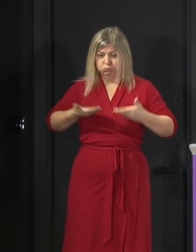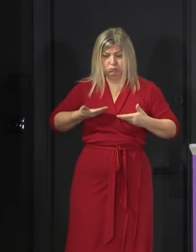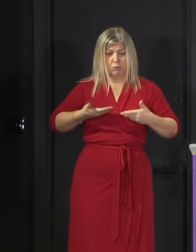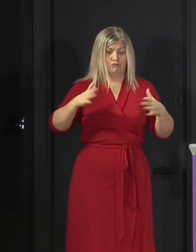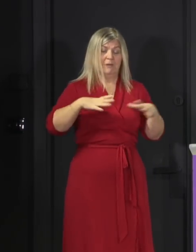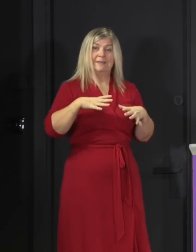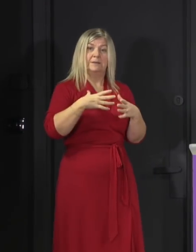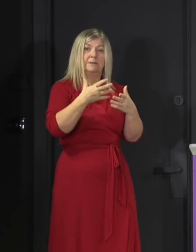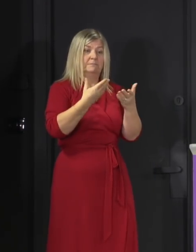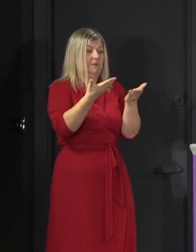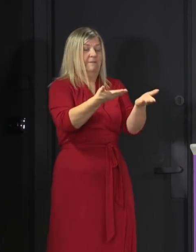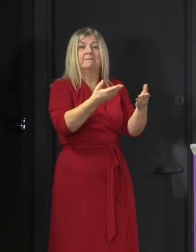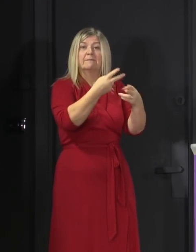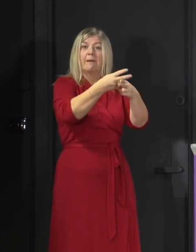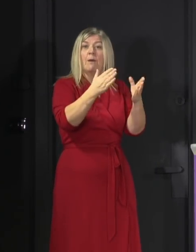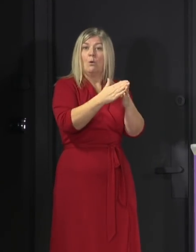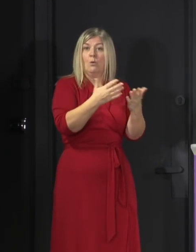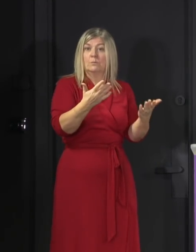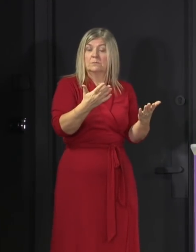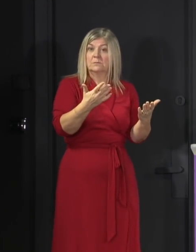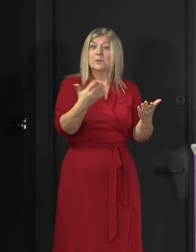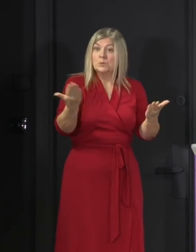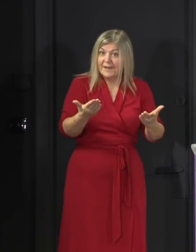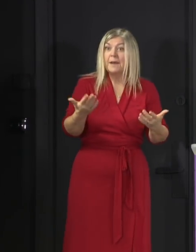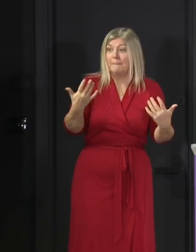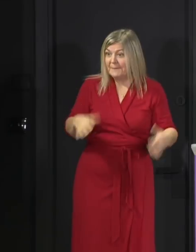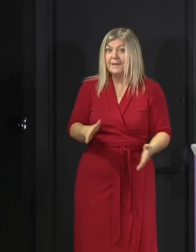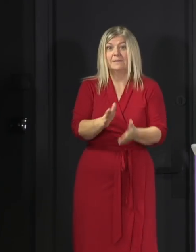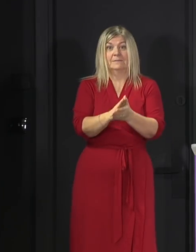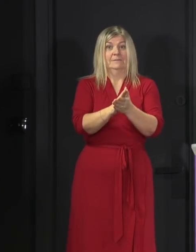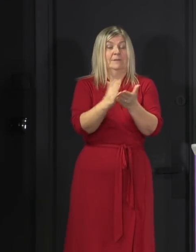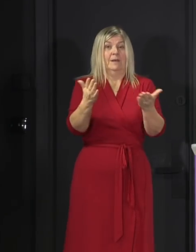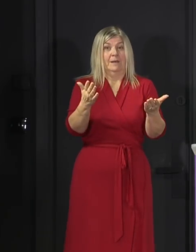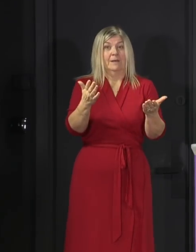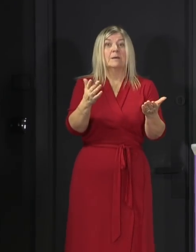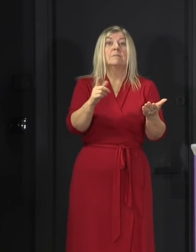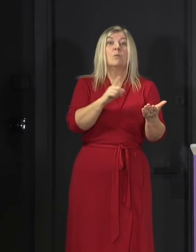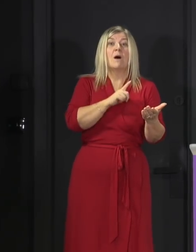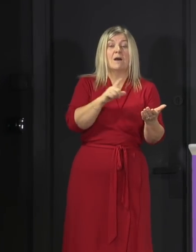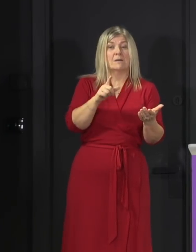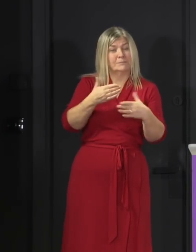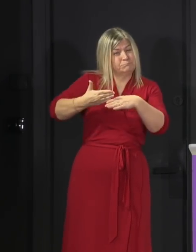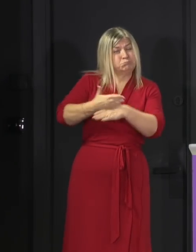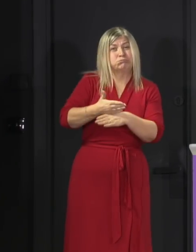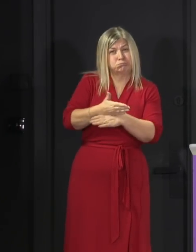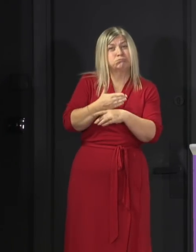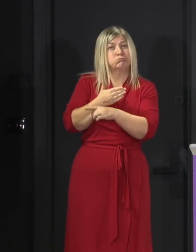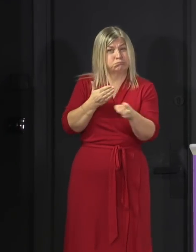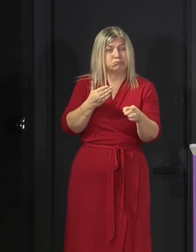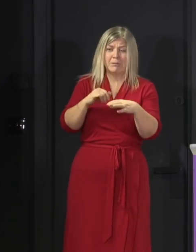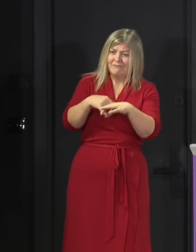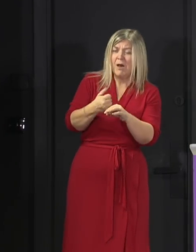we are able to do that today is down to a lot of very difficult and very intense work by our